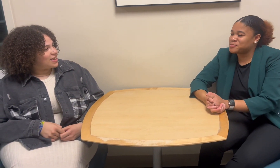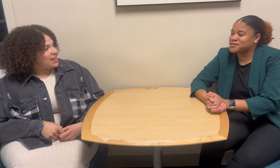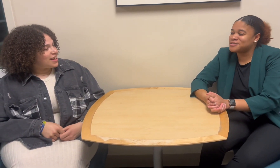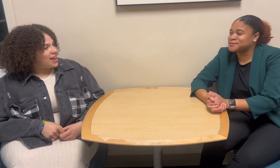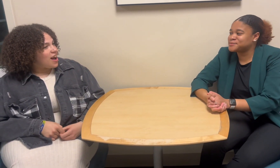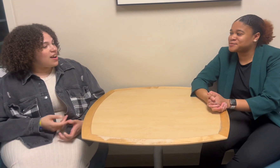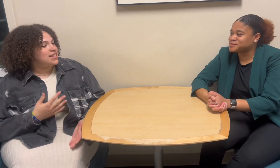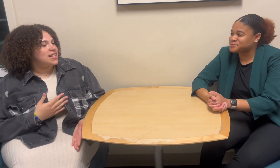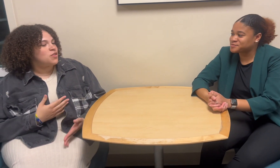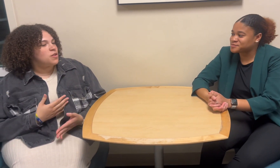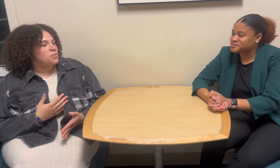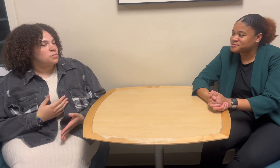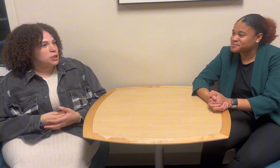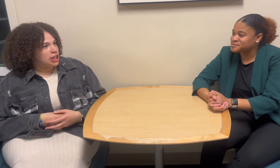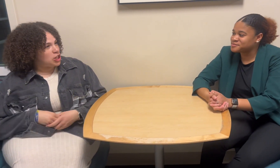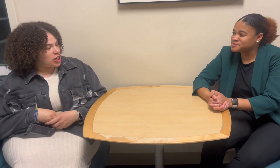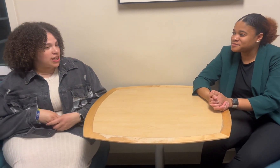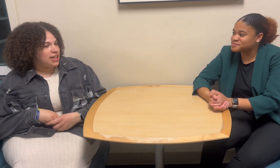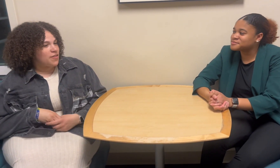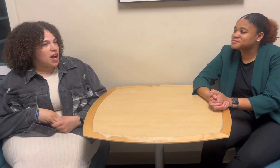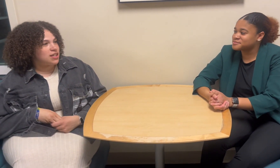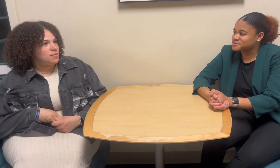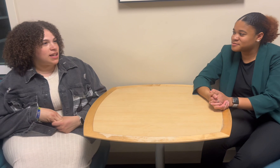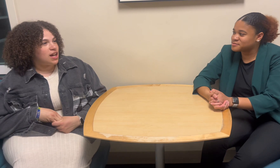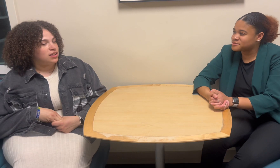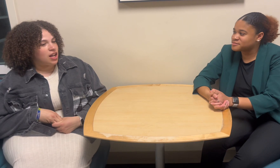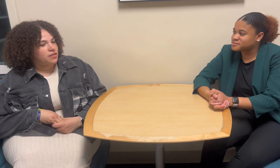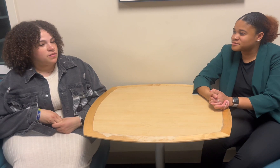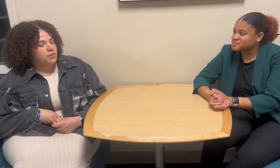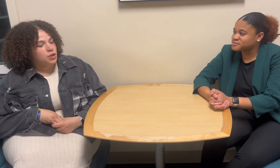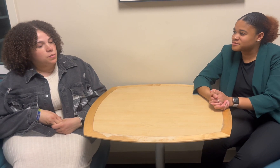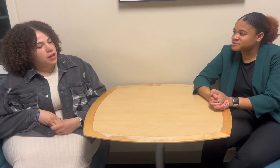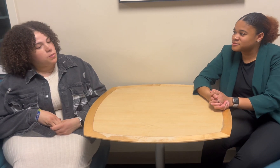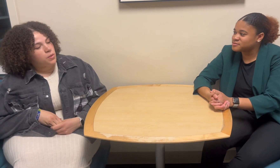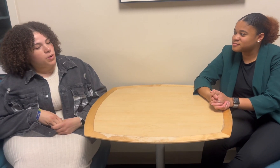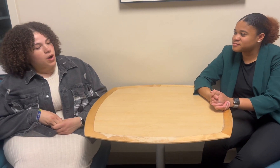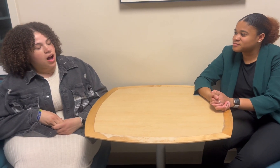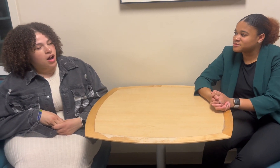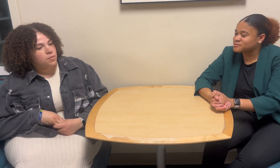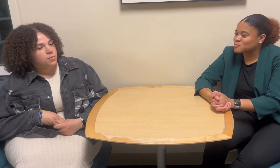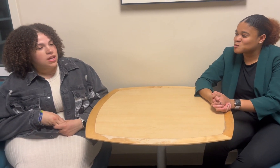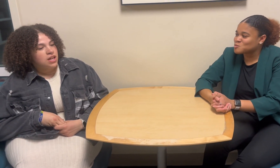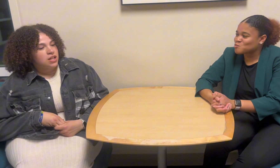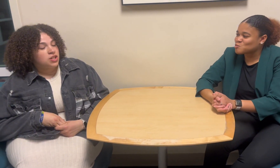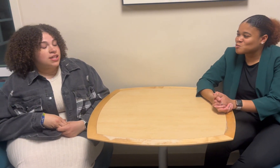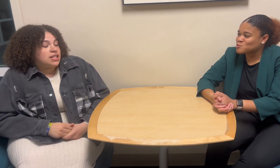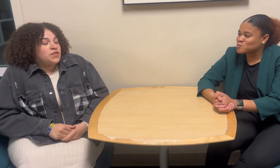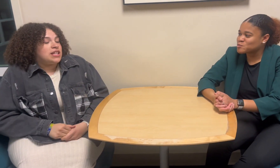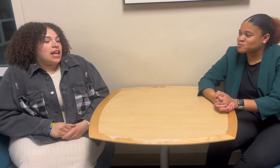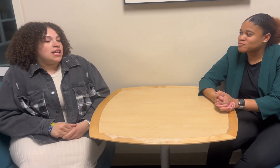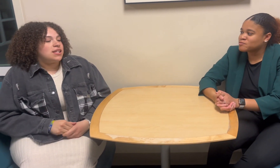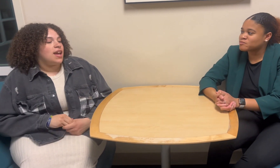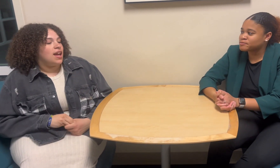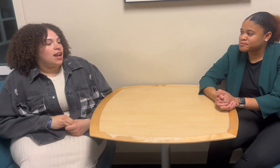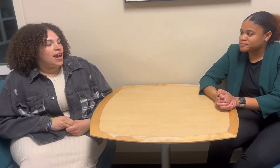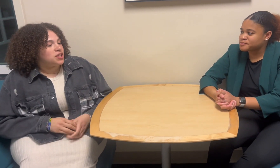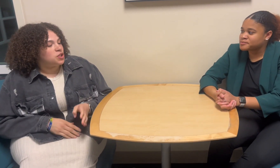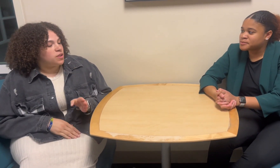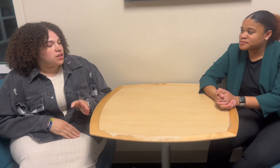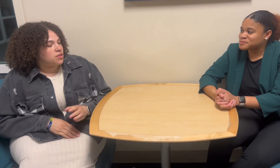campus? Honestly, it's going pretty good. I've gotten to meet a lot of new people, just see different things, and I actually joined a sorority.